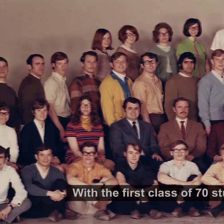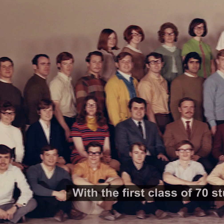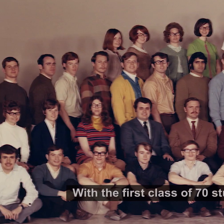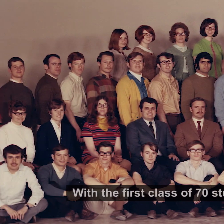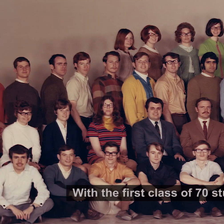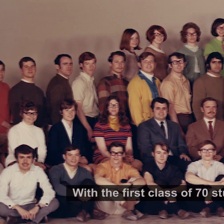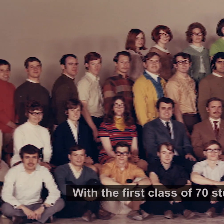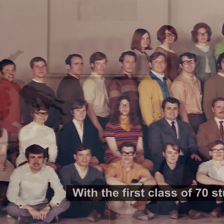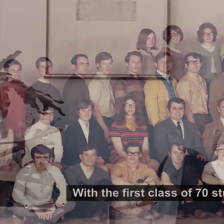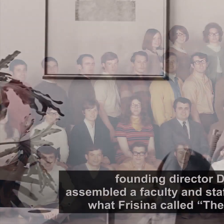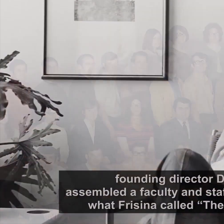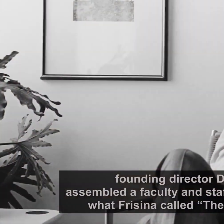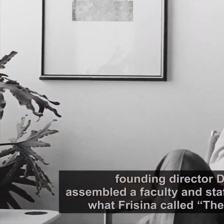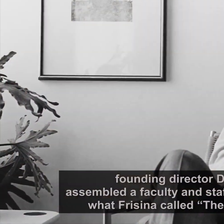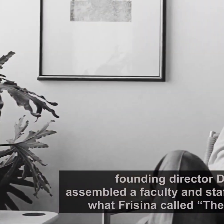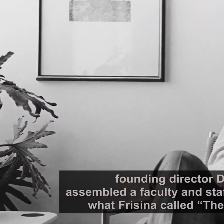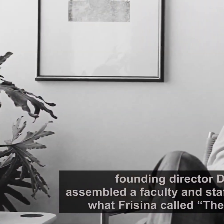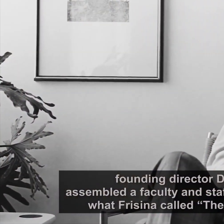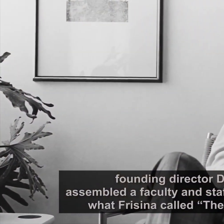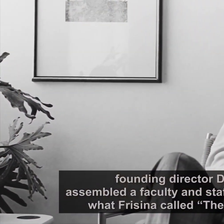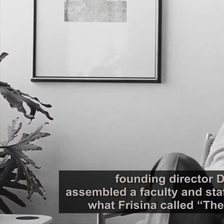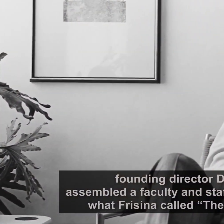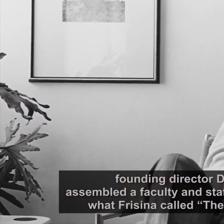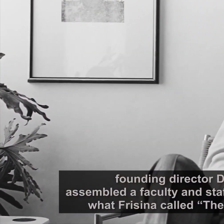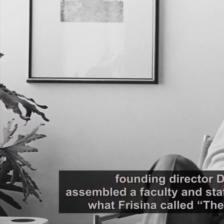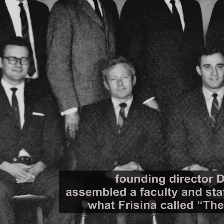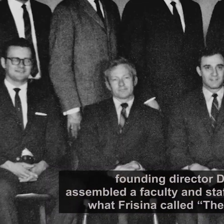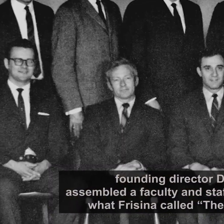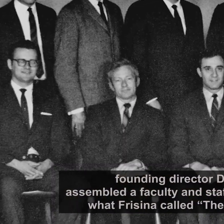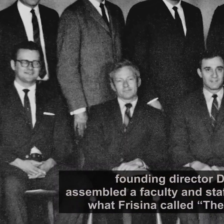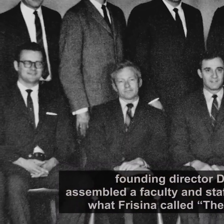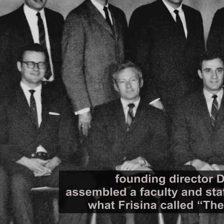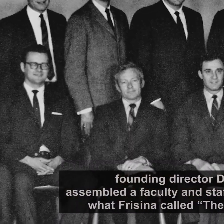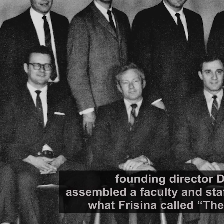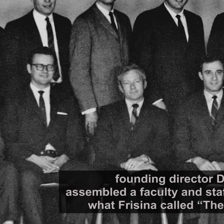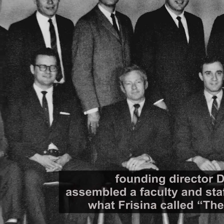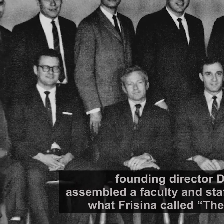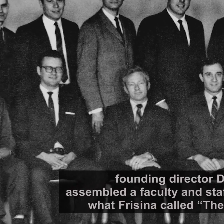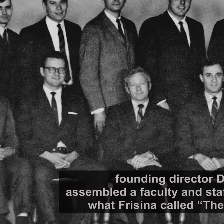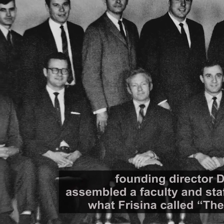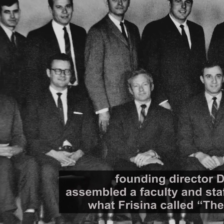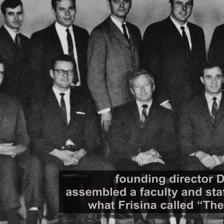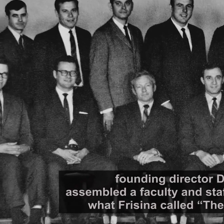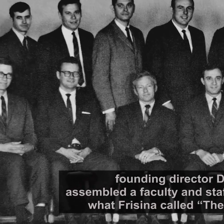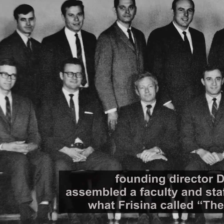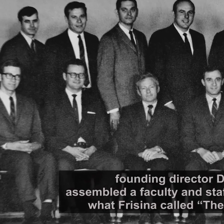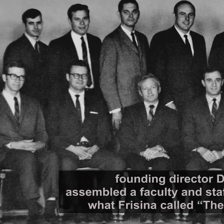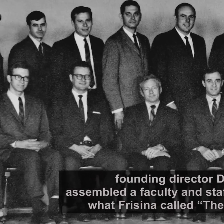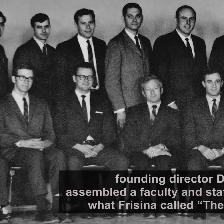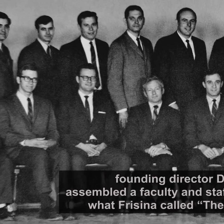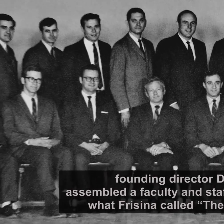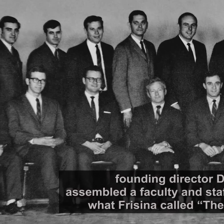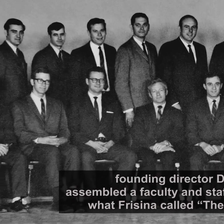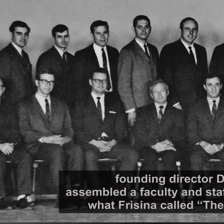entering in 1968, founding director D. Robert Frizina assembled a faculty and staff who were eager to join what